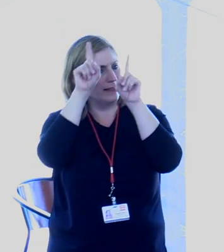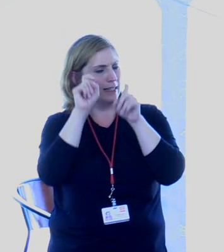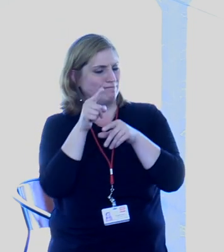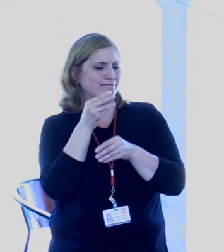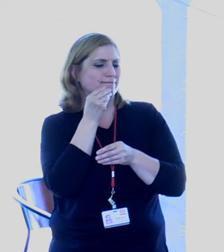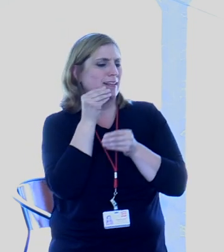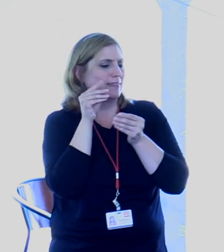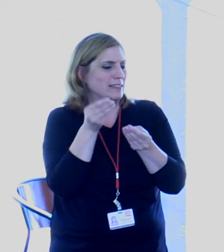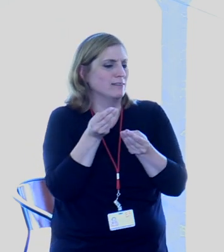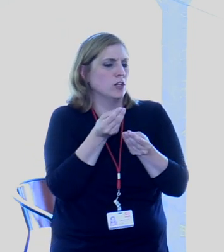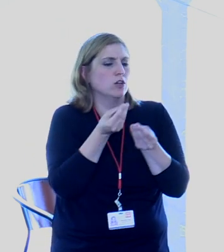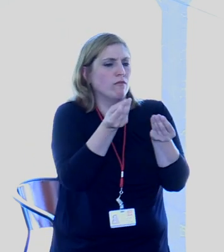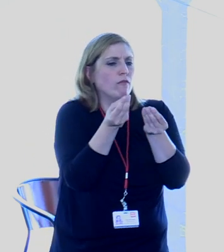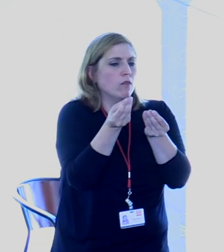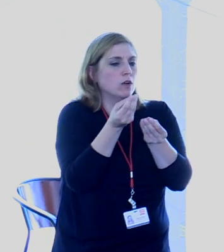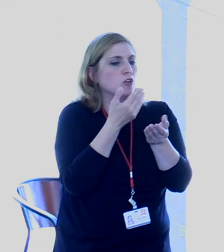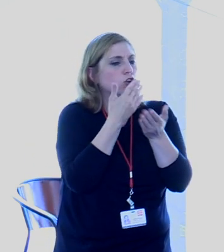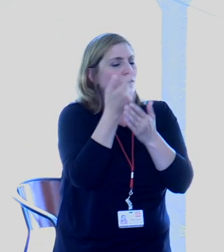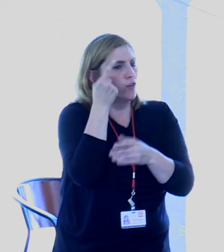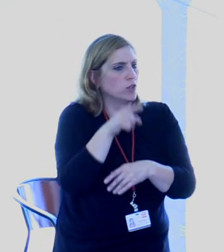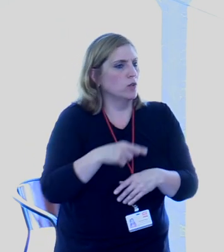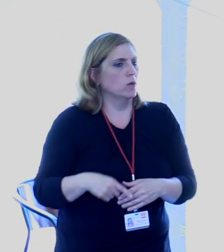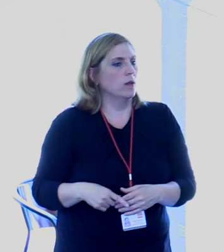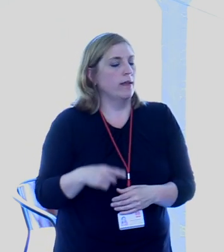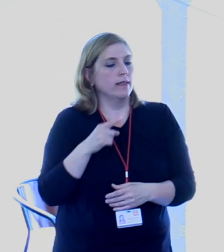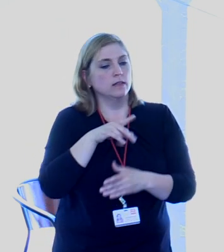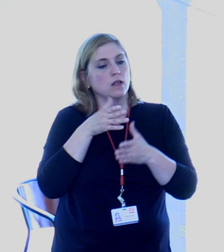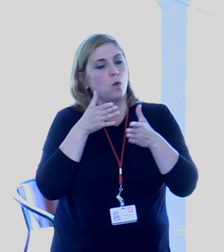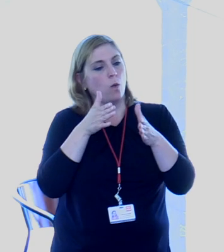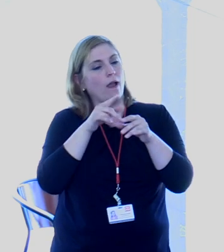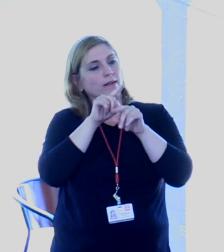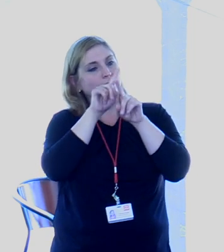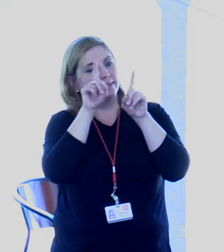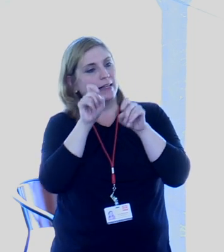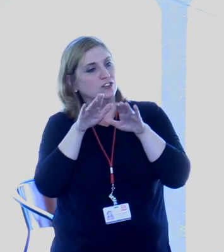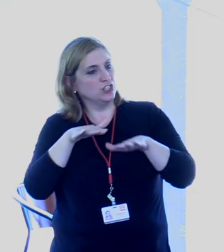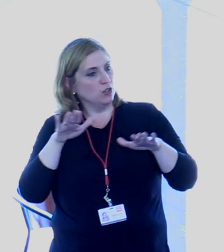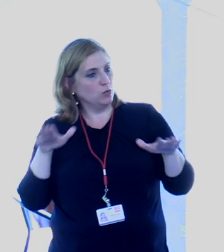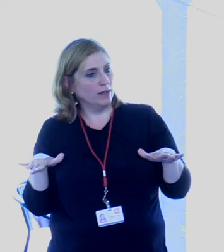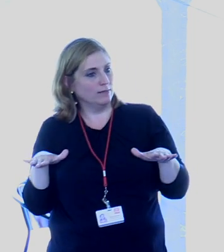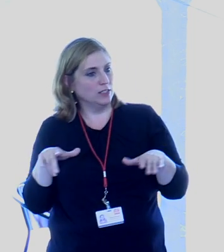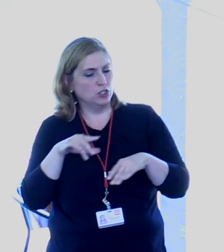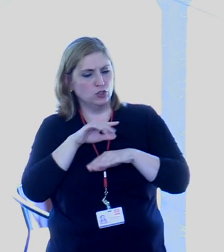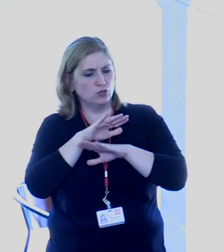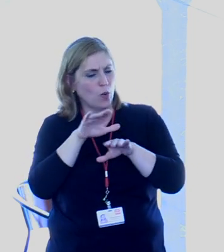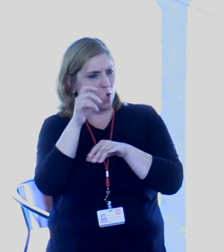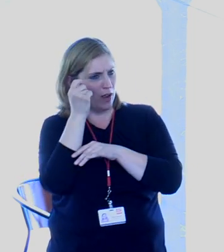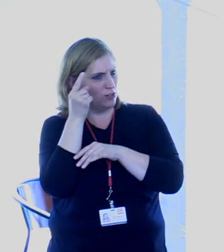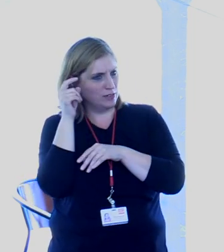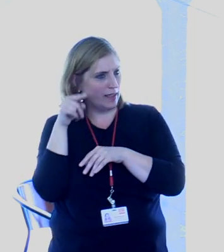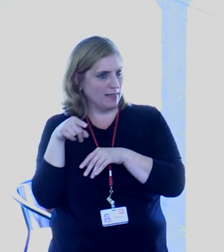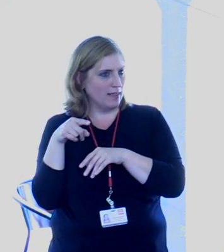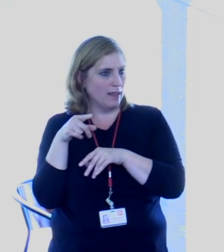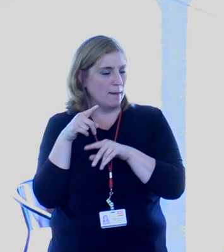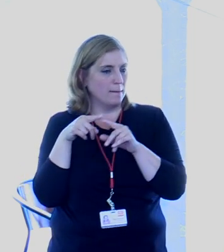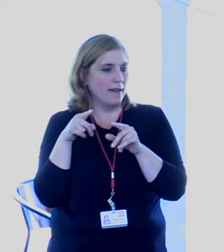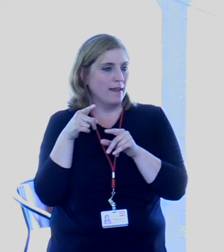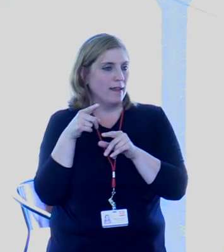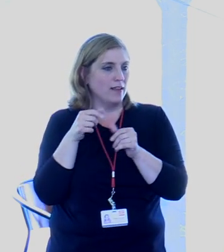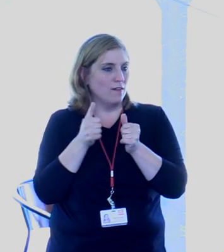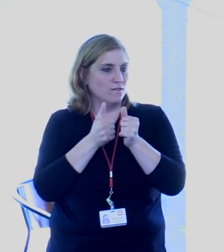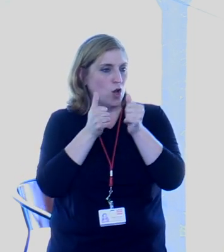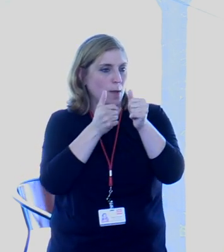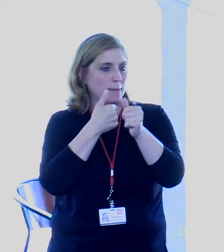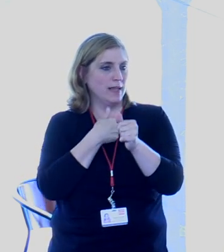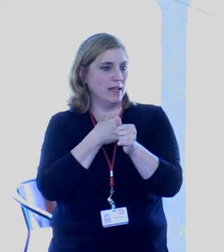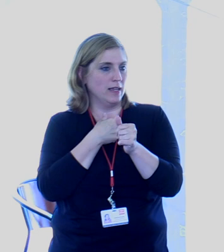this. It's good for you. Okay, this is the way that we test our children. You don't understand this. Okay, simply follow